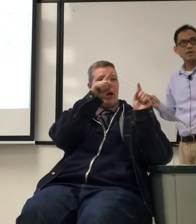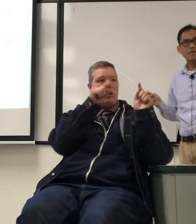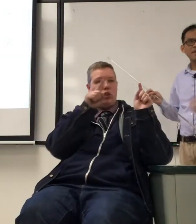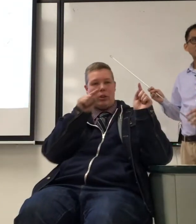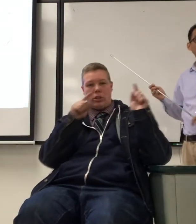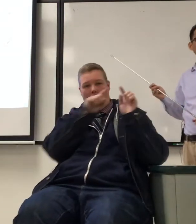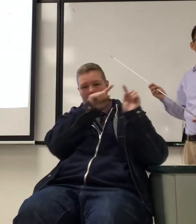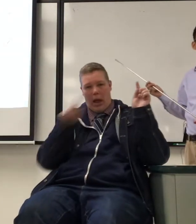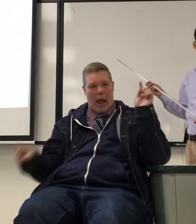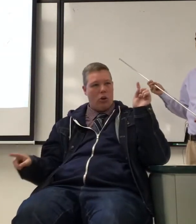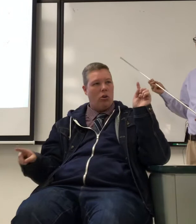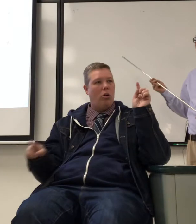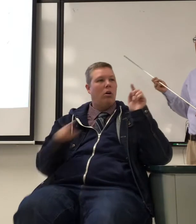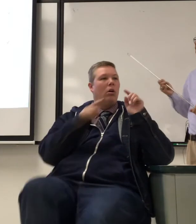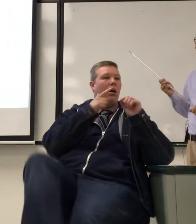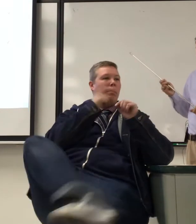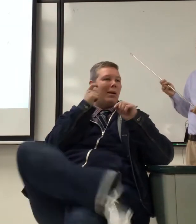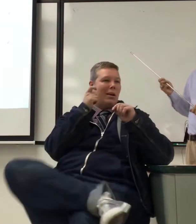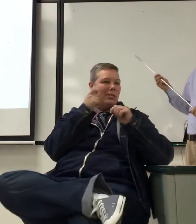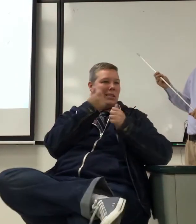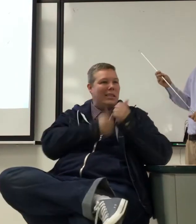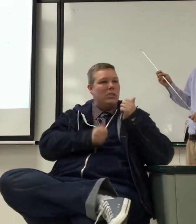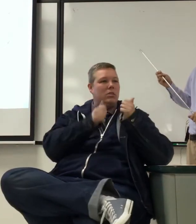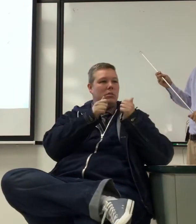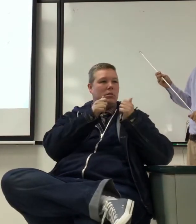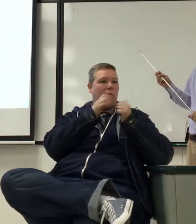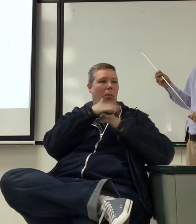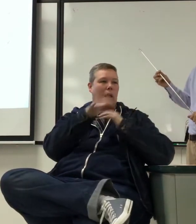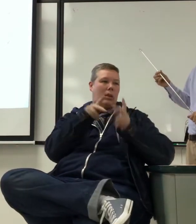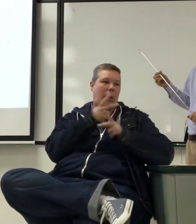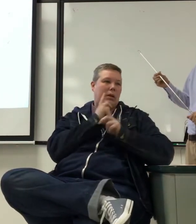so you know that's okay.